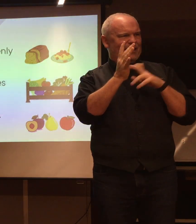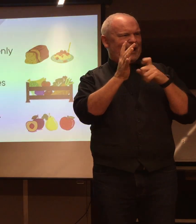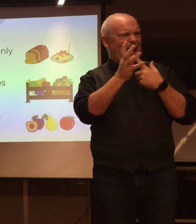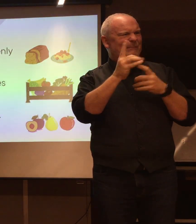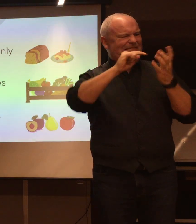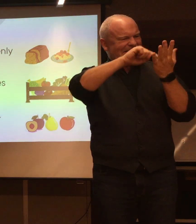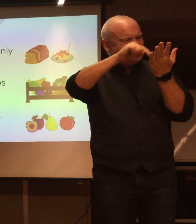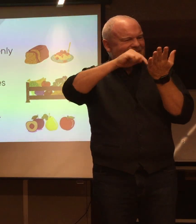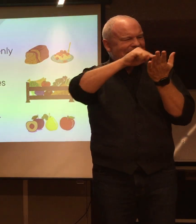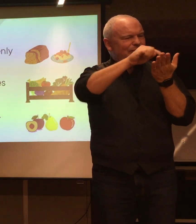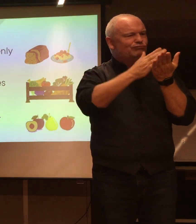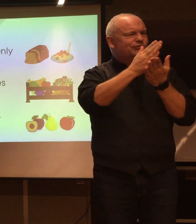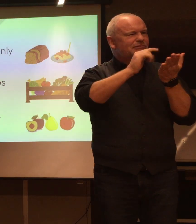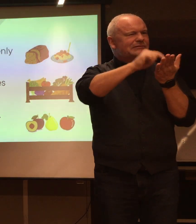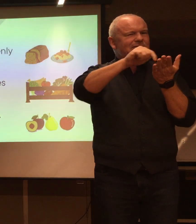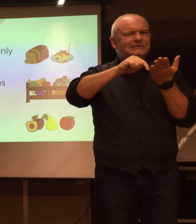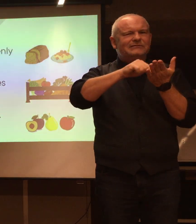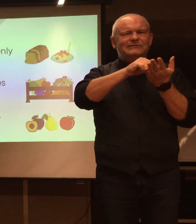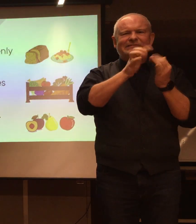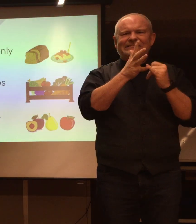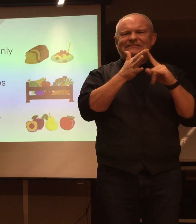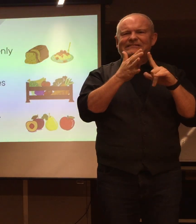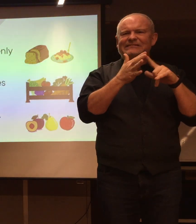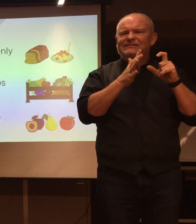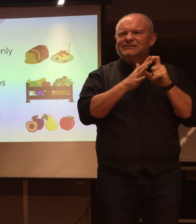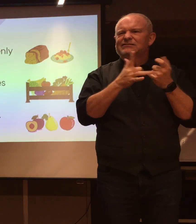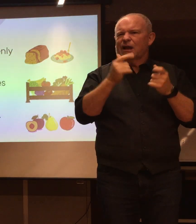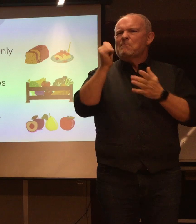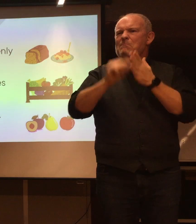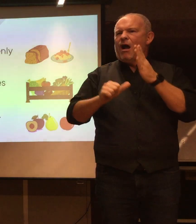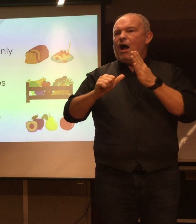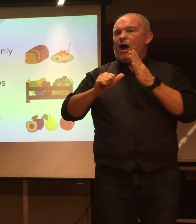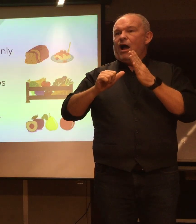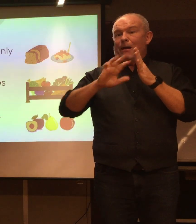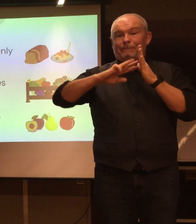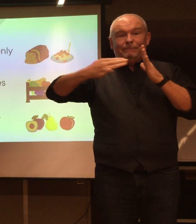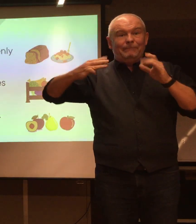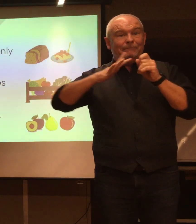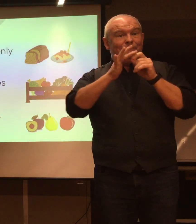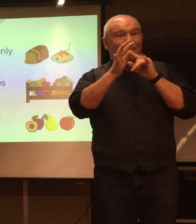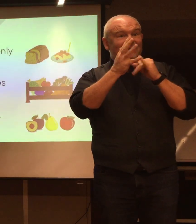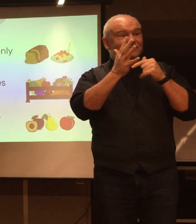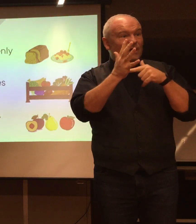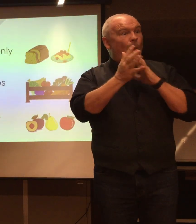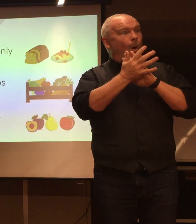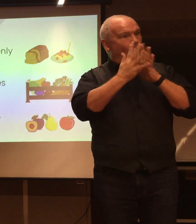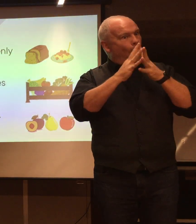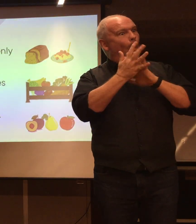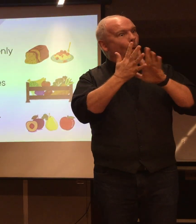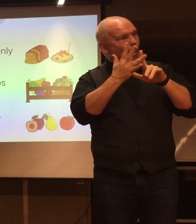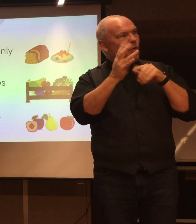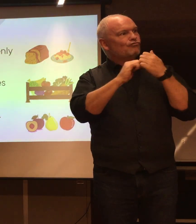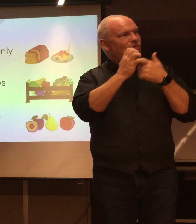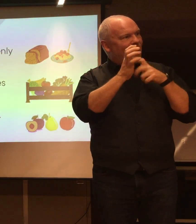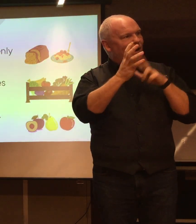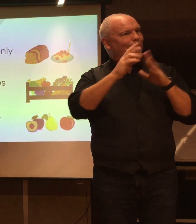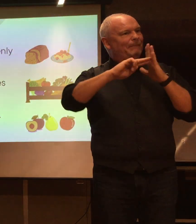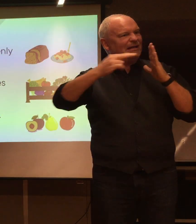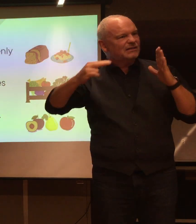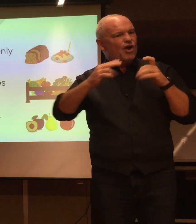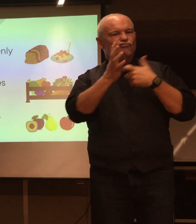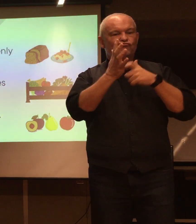seedy bread. You can also buy whole grain pasta. Rice is fine as well, and